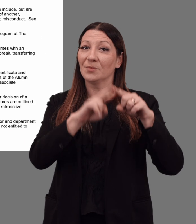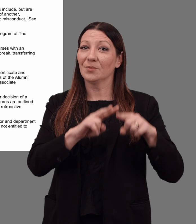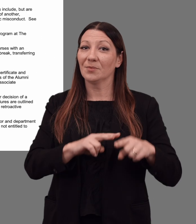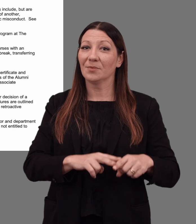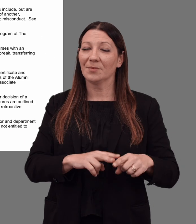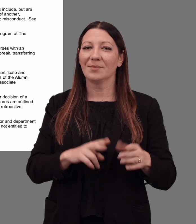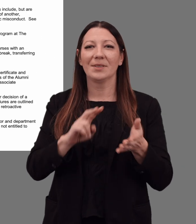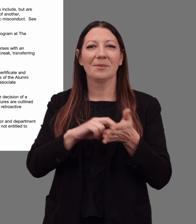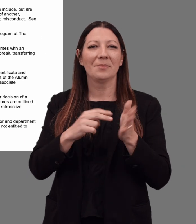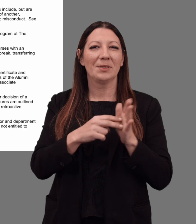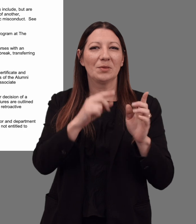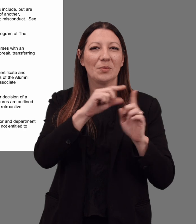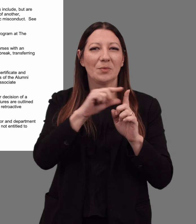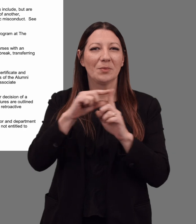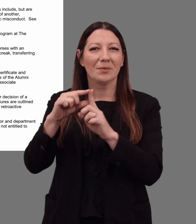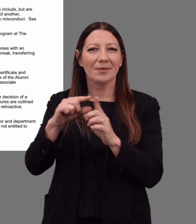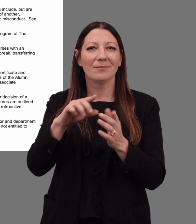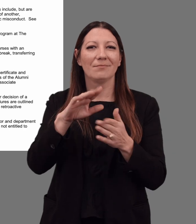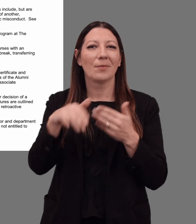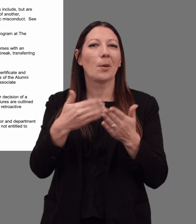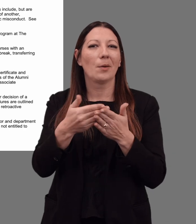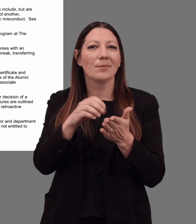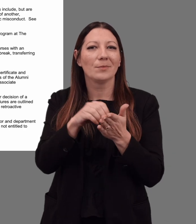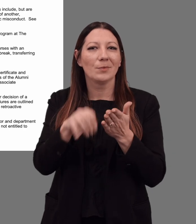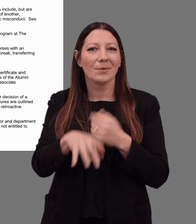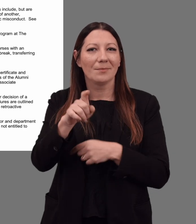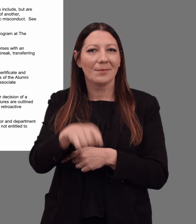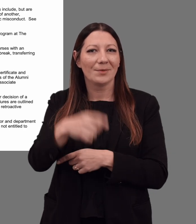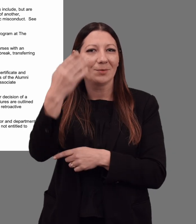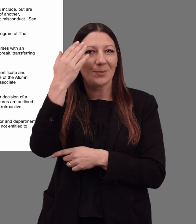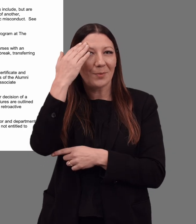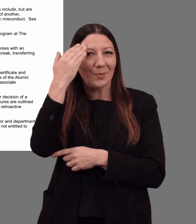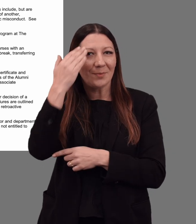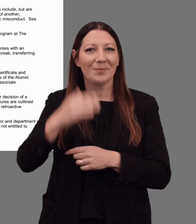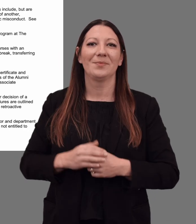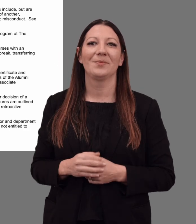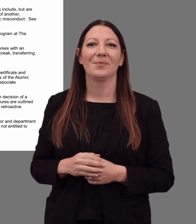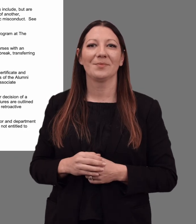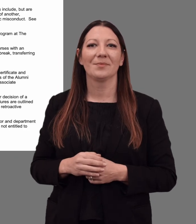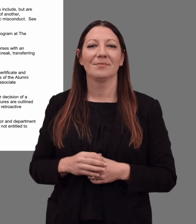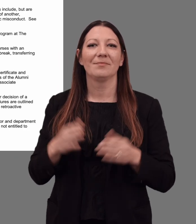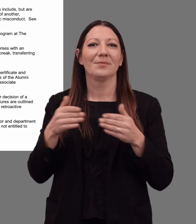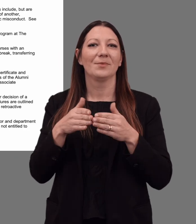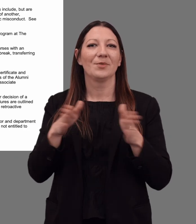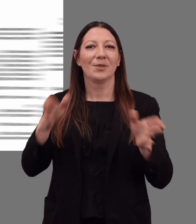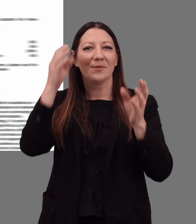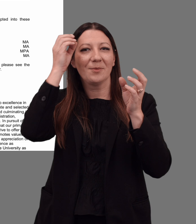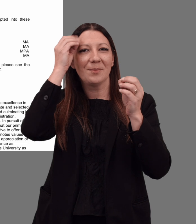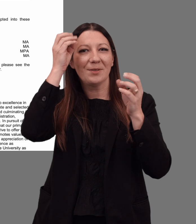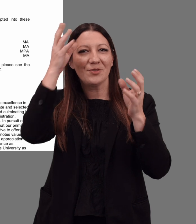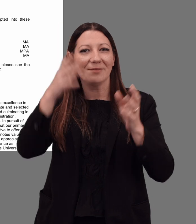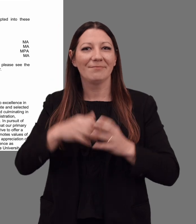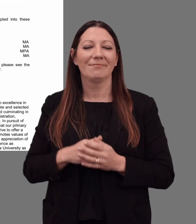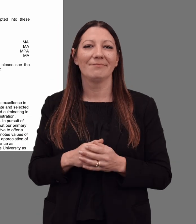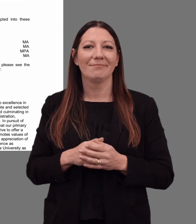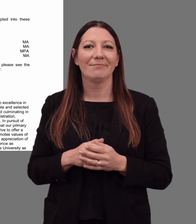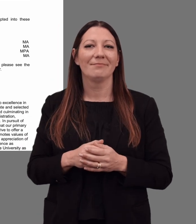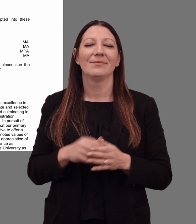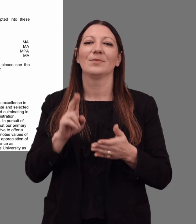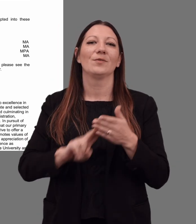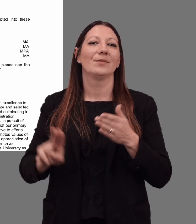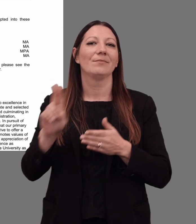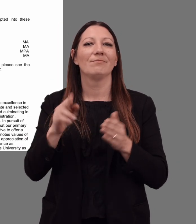Terms, which outlines the common terminology you will need to know as a student; and General Information, which outlines information about